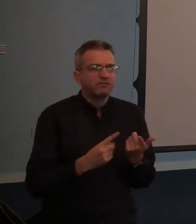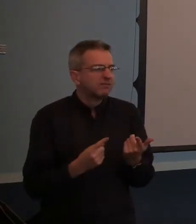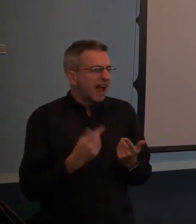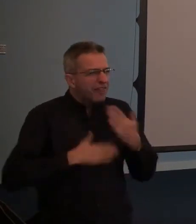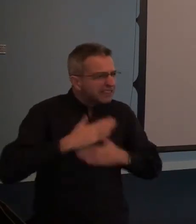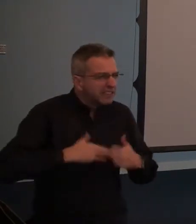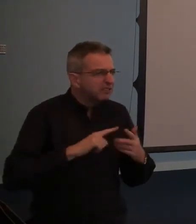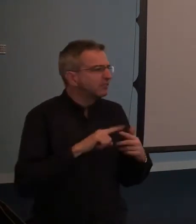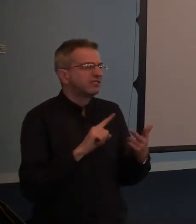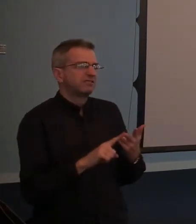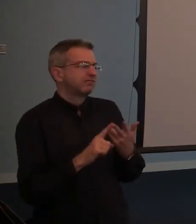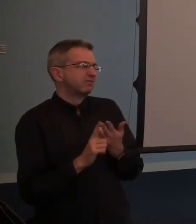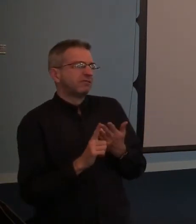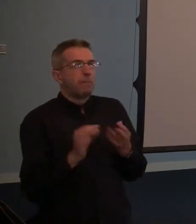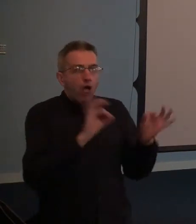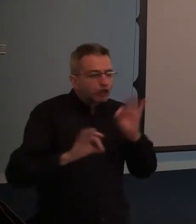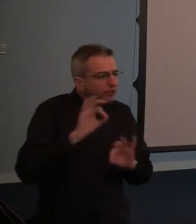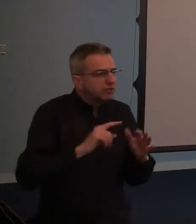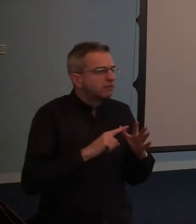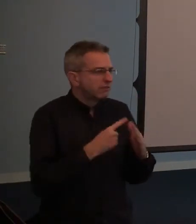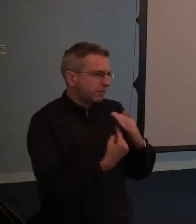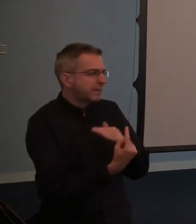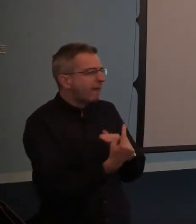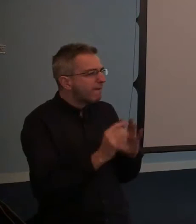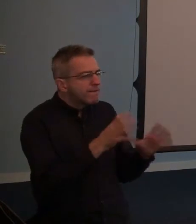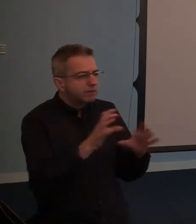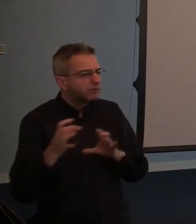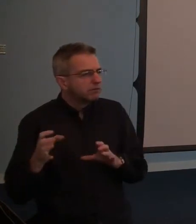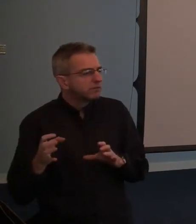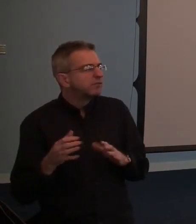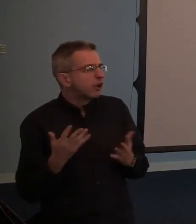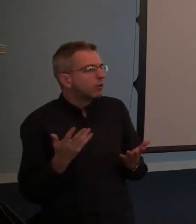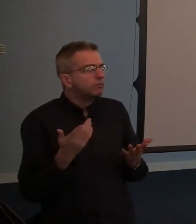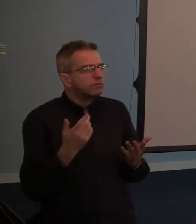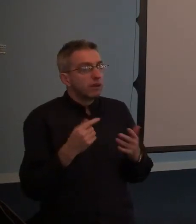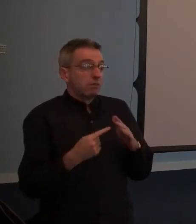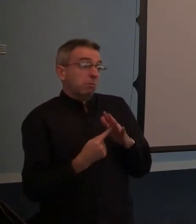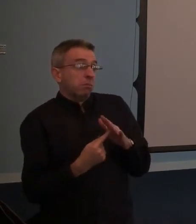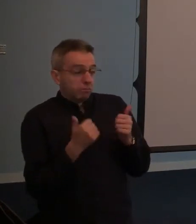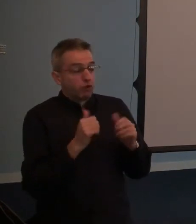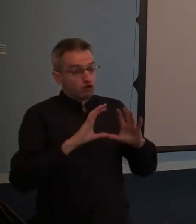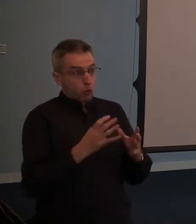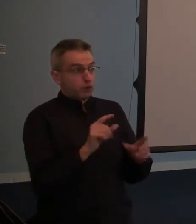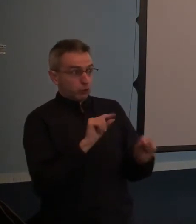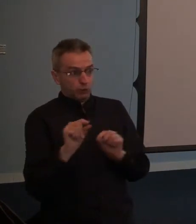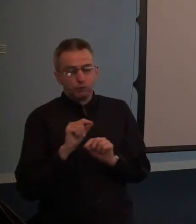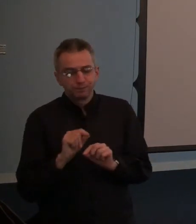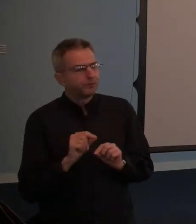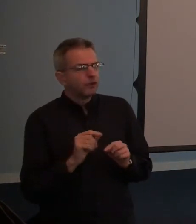as lawyers, doctors, maybe biologists, all sorts. So we thought it was important to